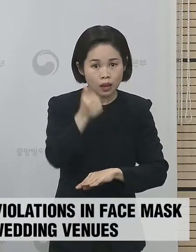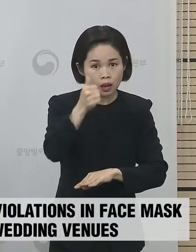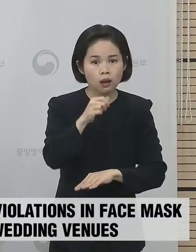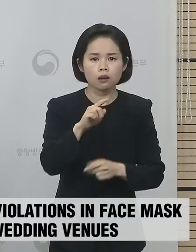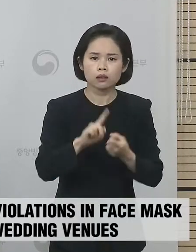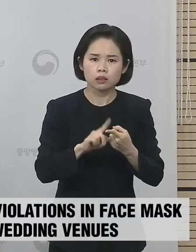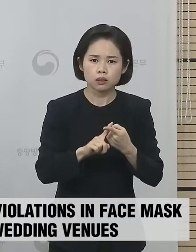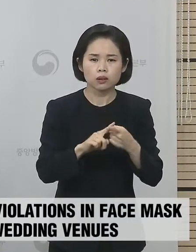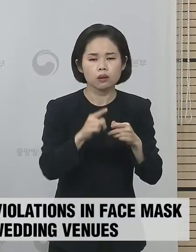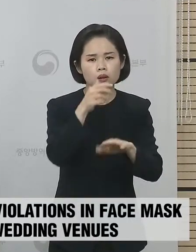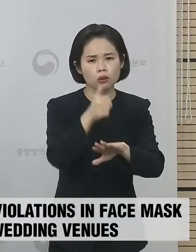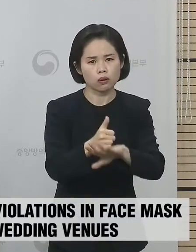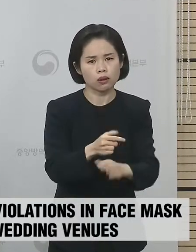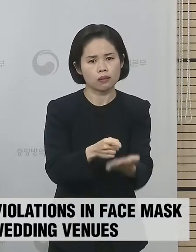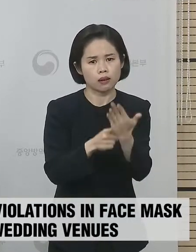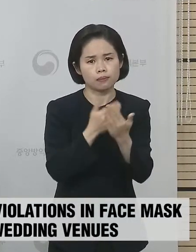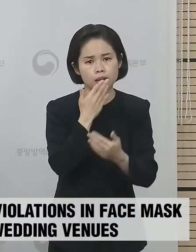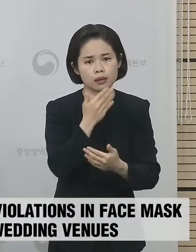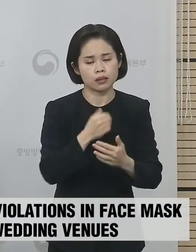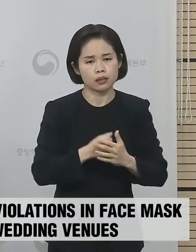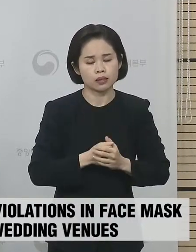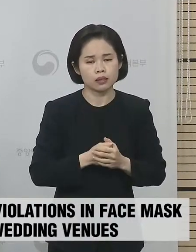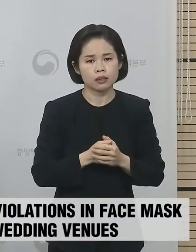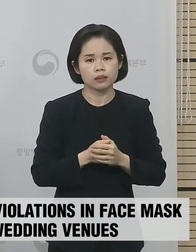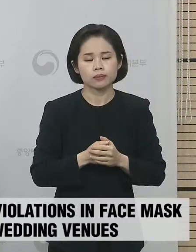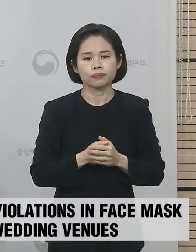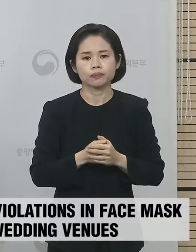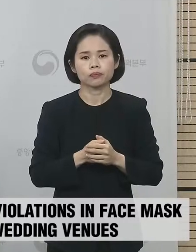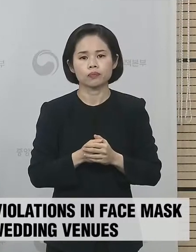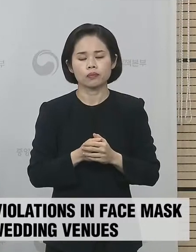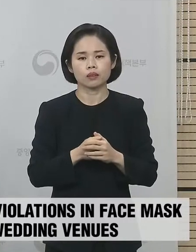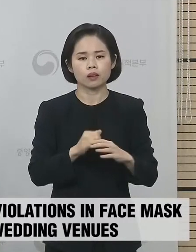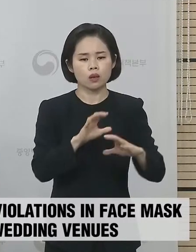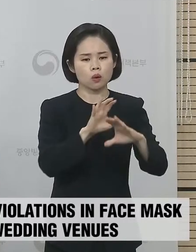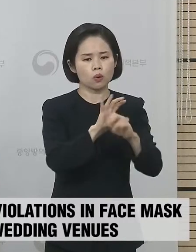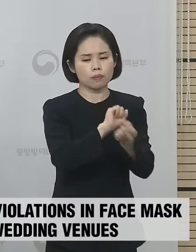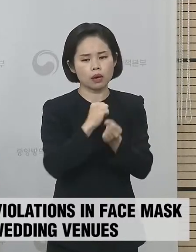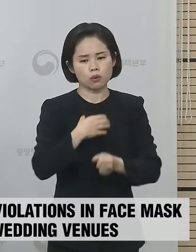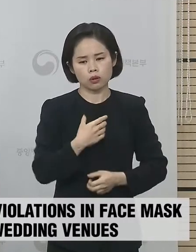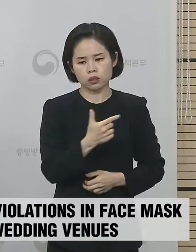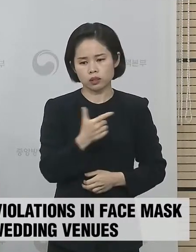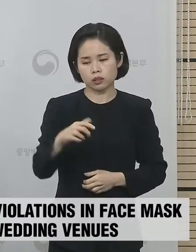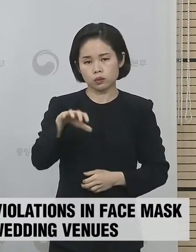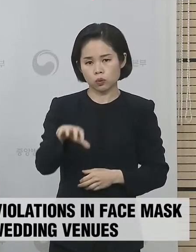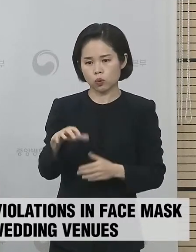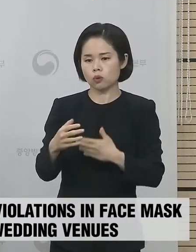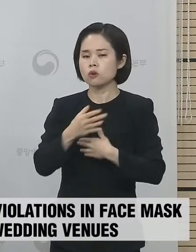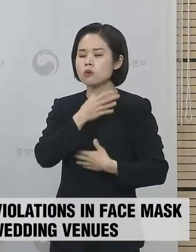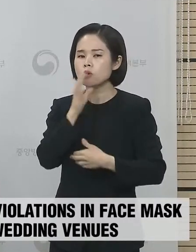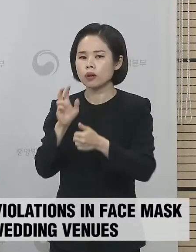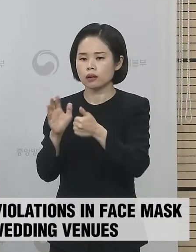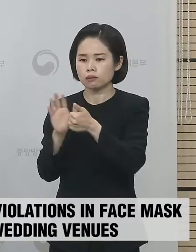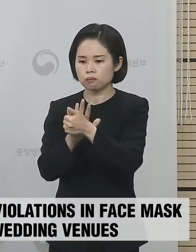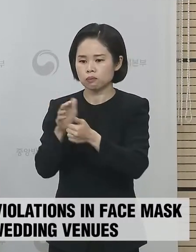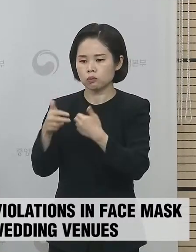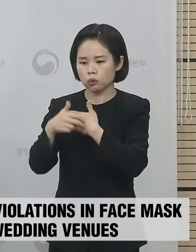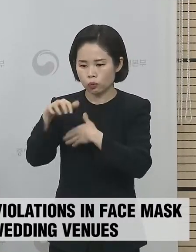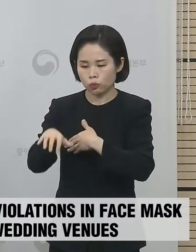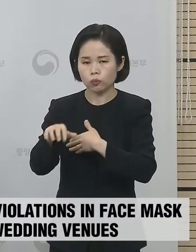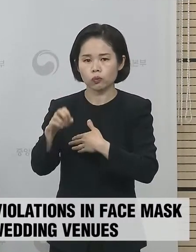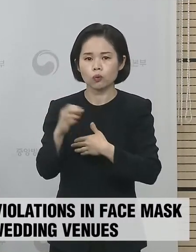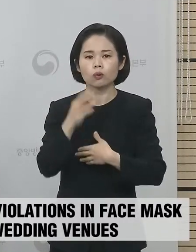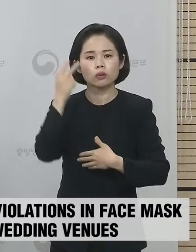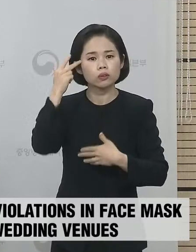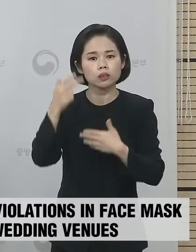with the ease of social distancing measures to level one, we believe that the report card of our achievements will be